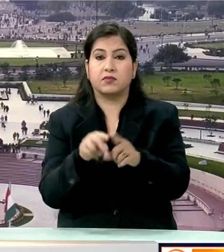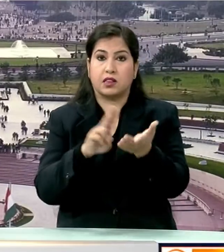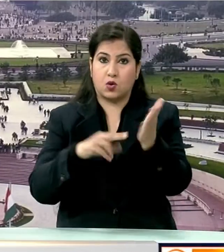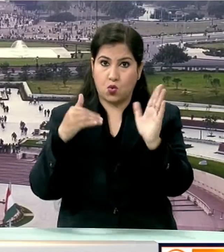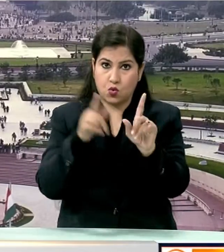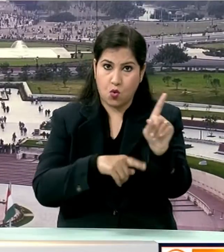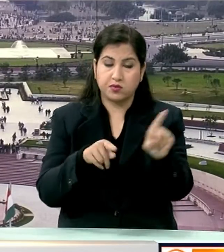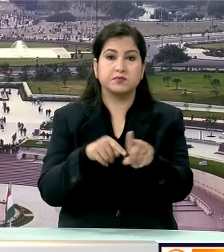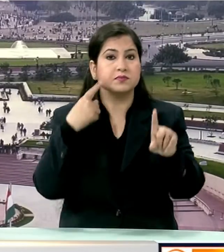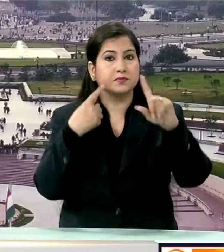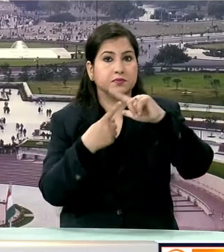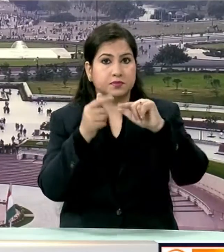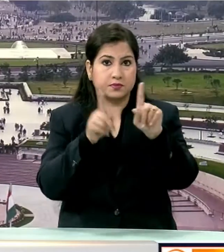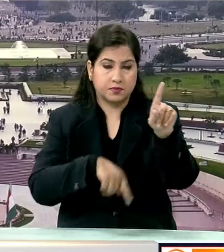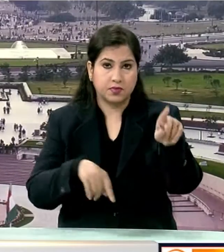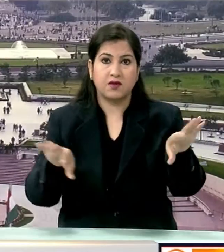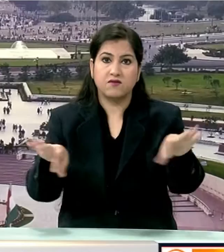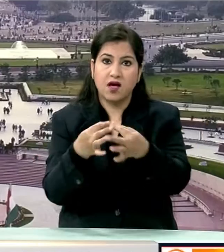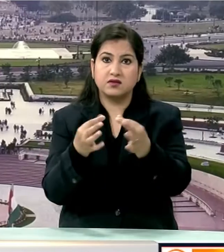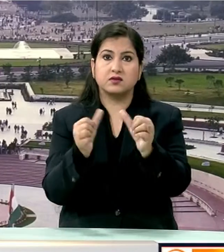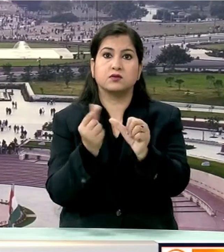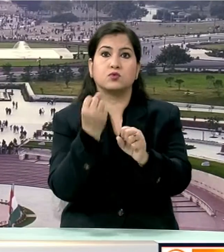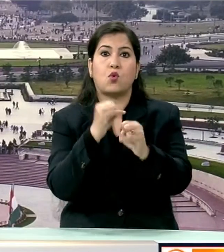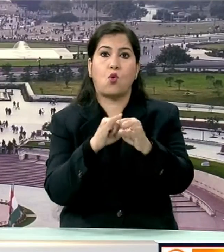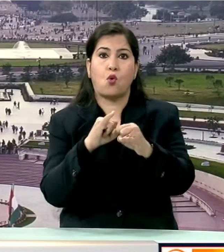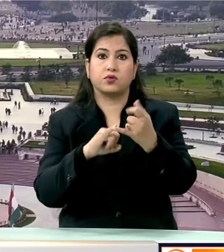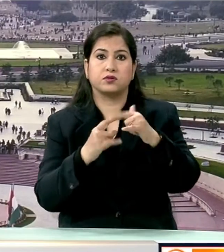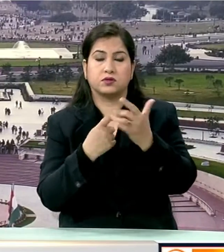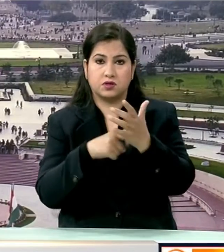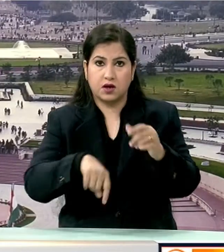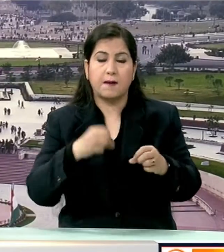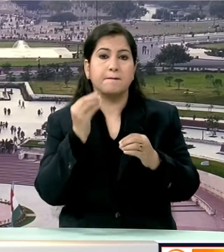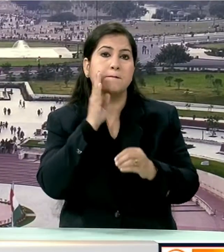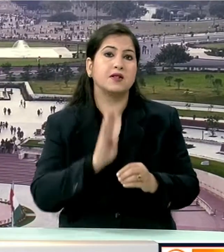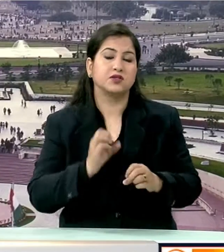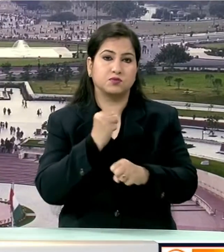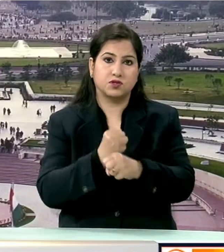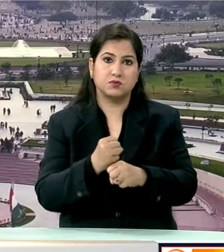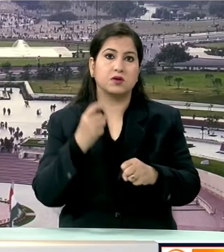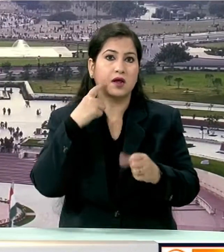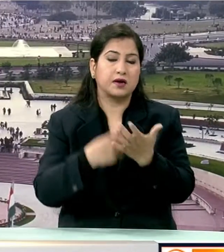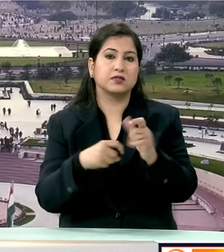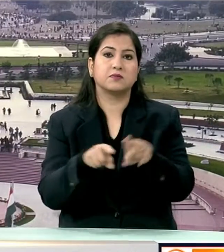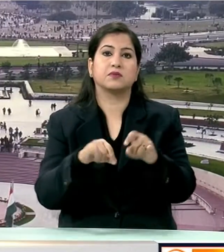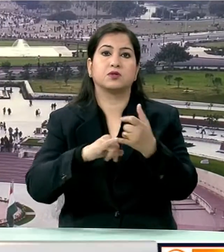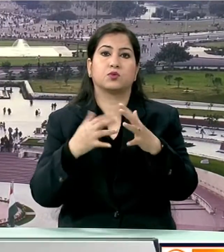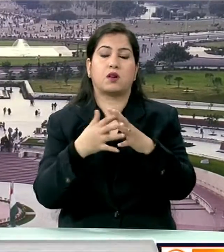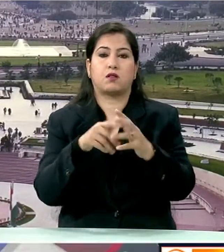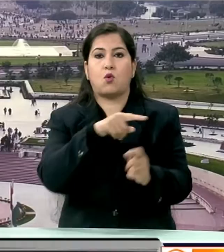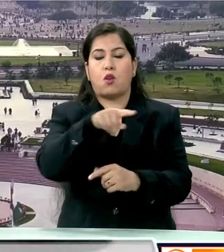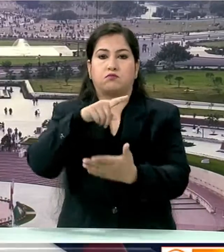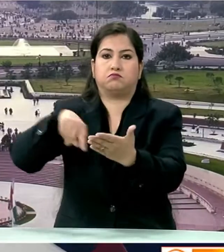York, Italy, France, Austria, Belgium, Germany, Ireland and Switzerland.